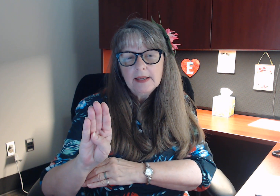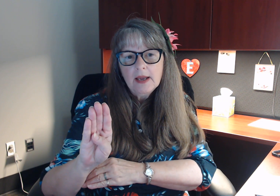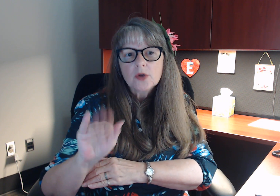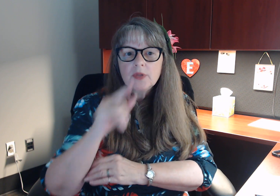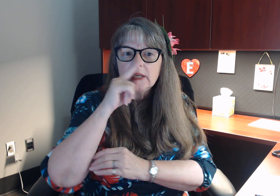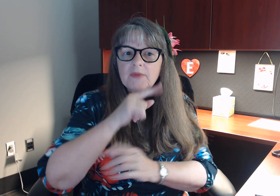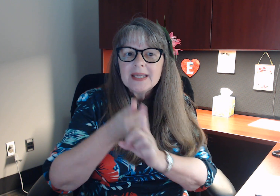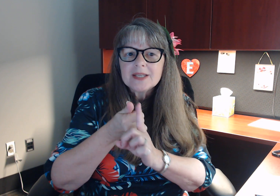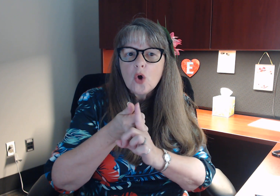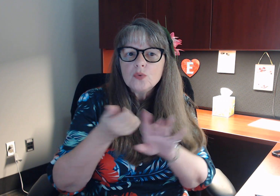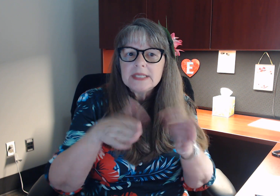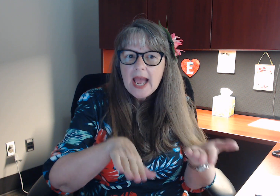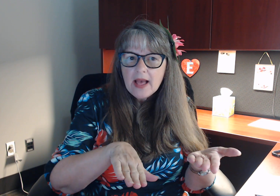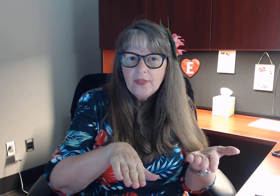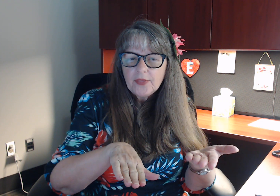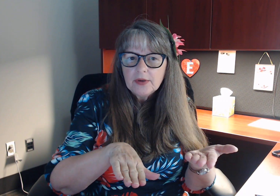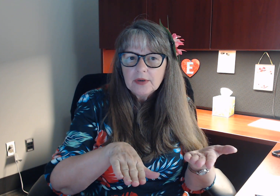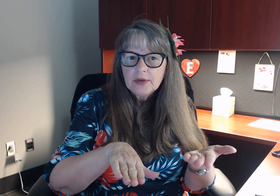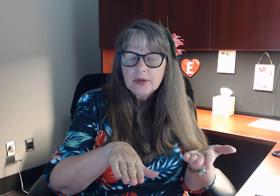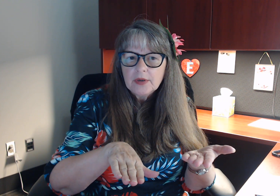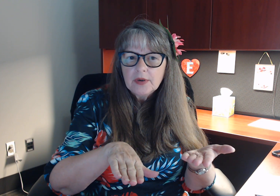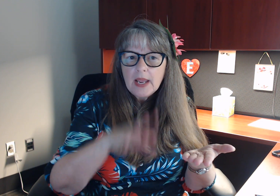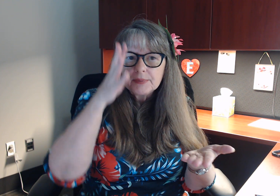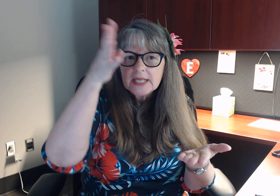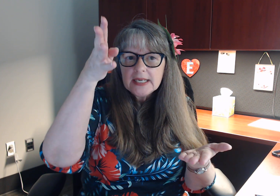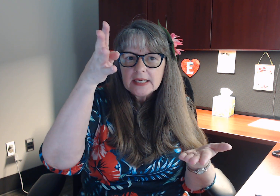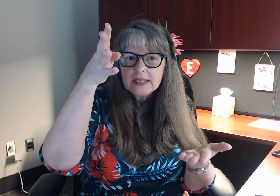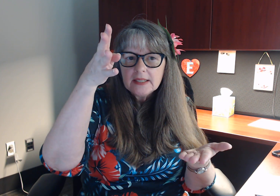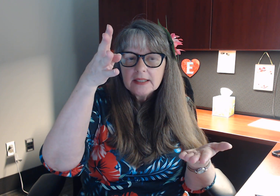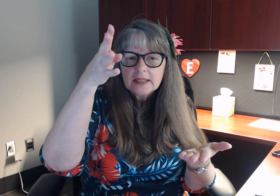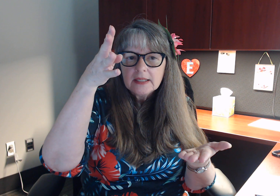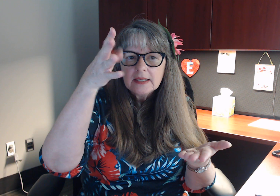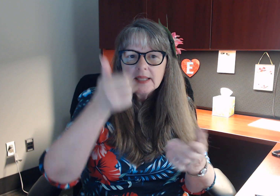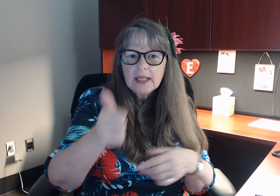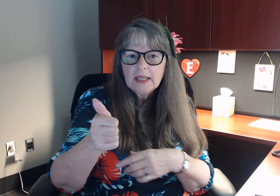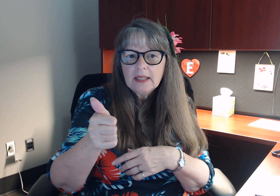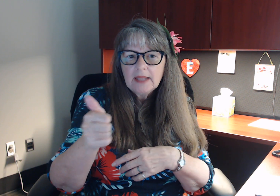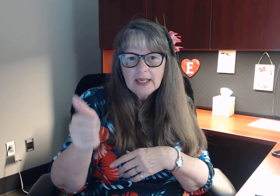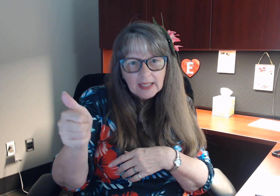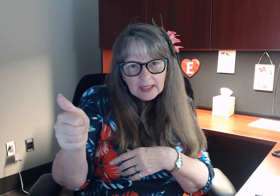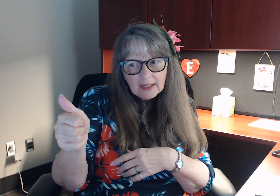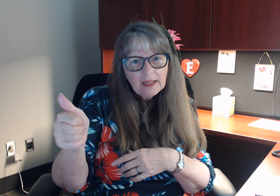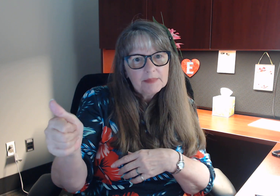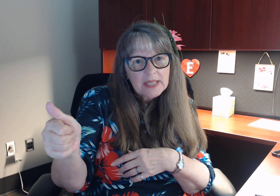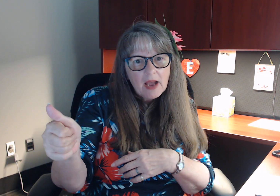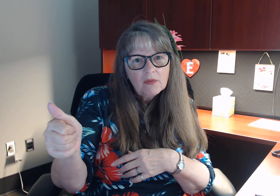so that he could fake his own death and pretended that he himself was